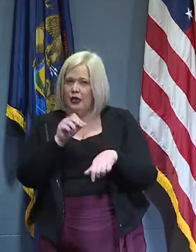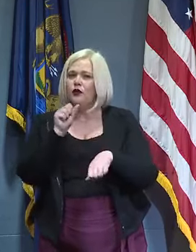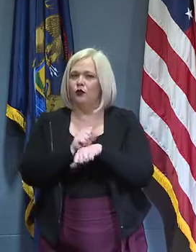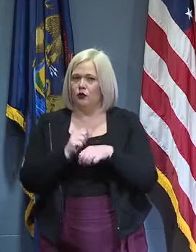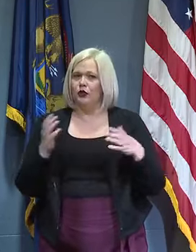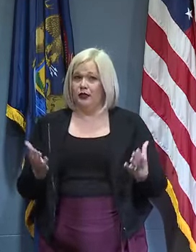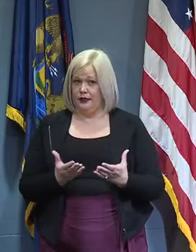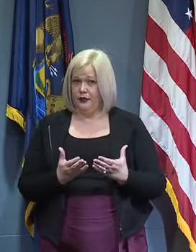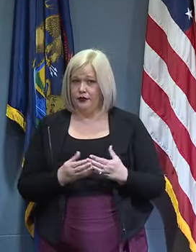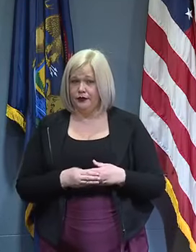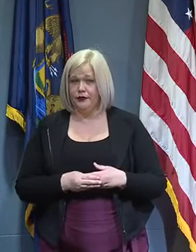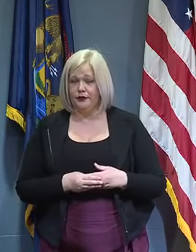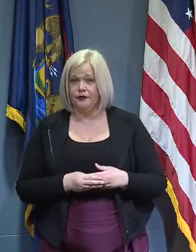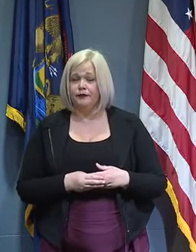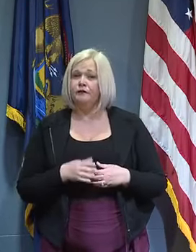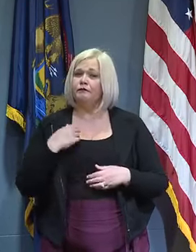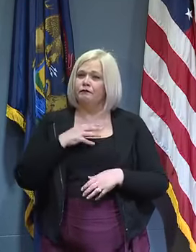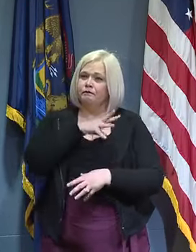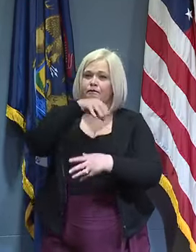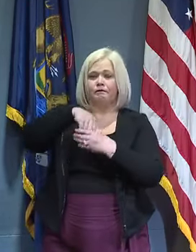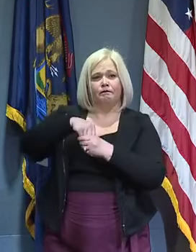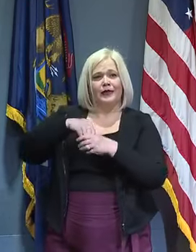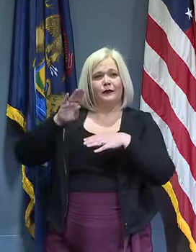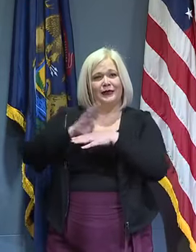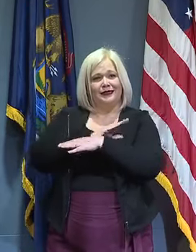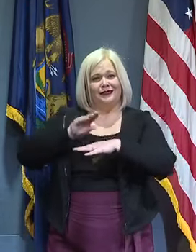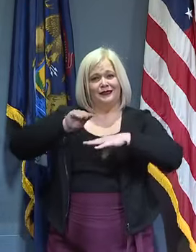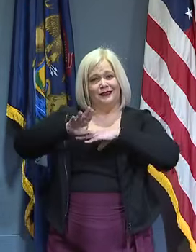to serve on the council's business advisory group and